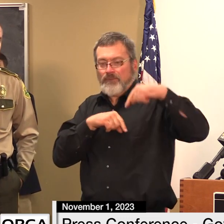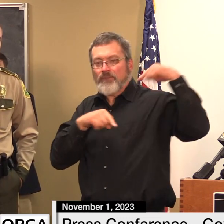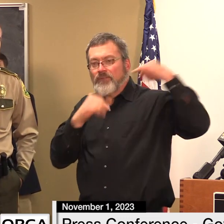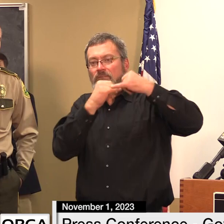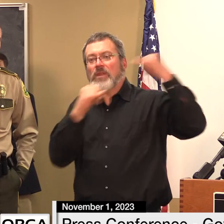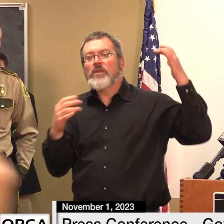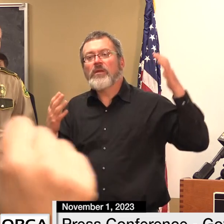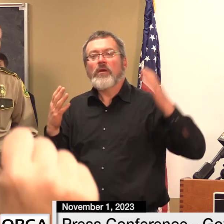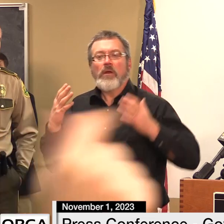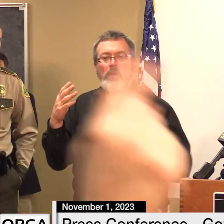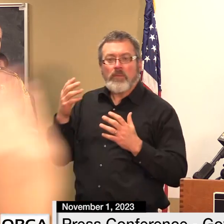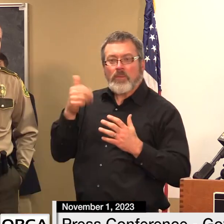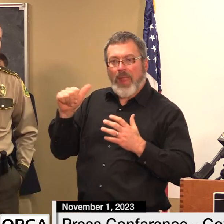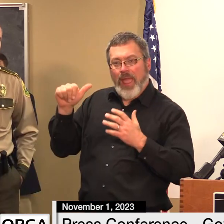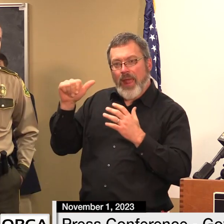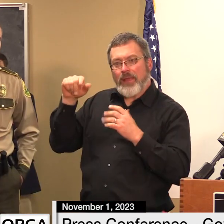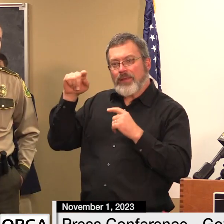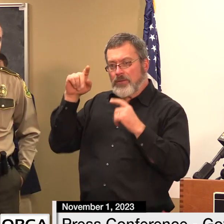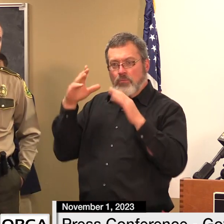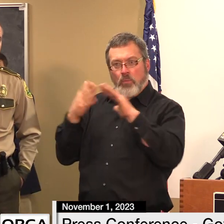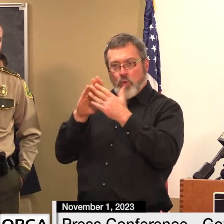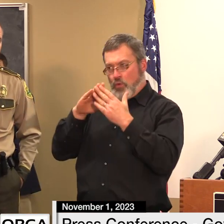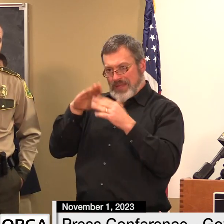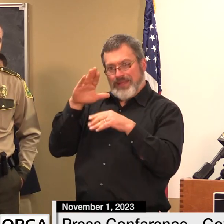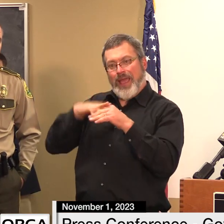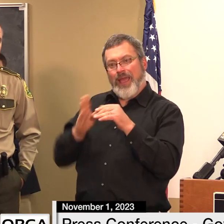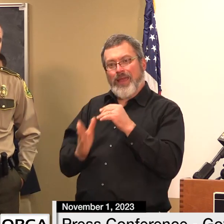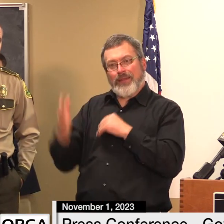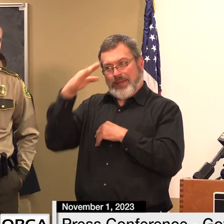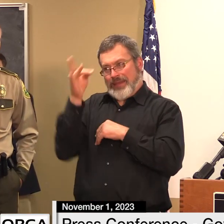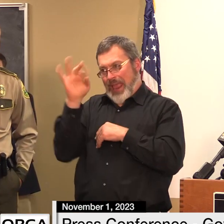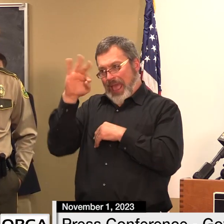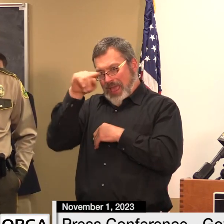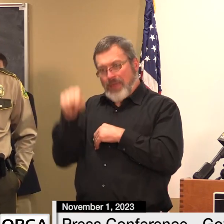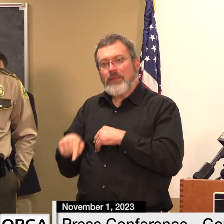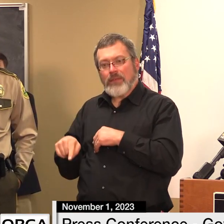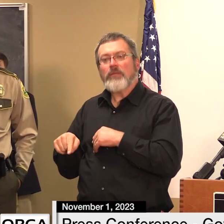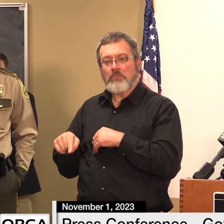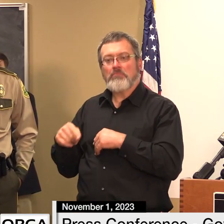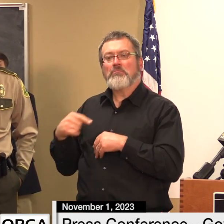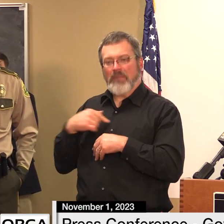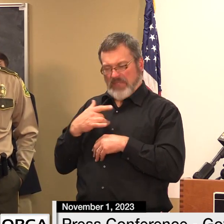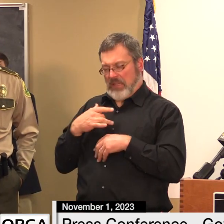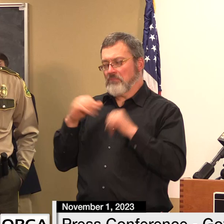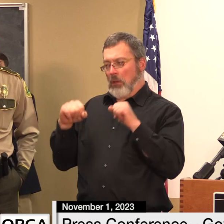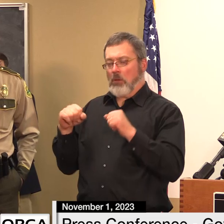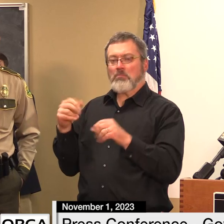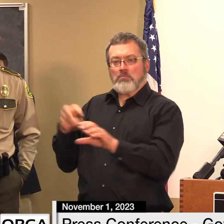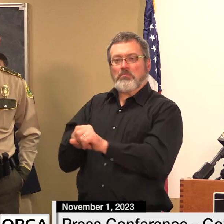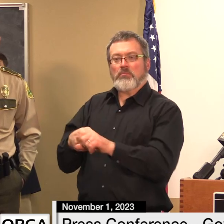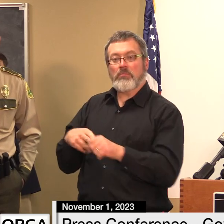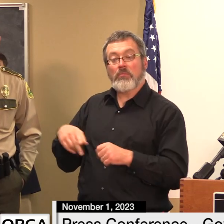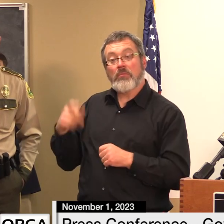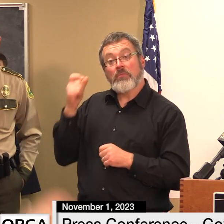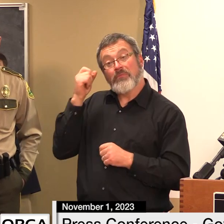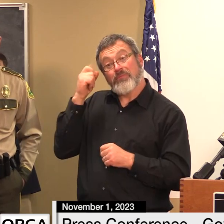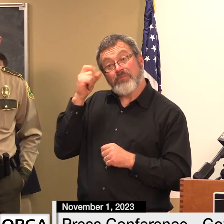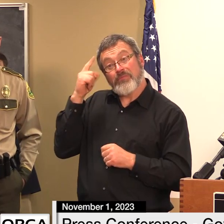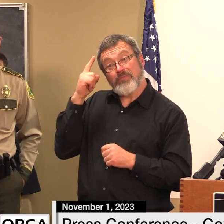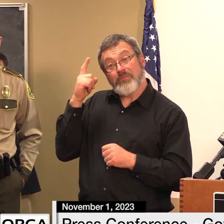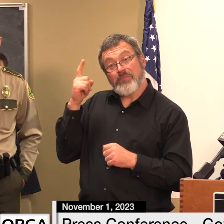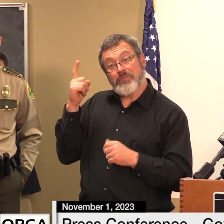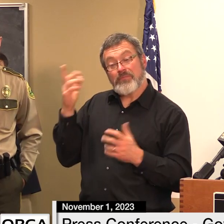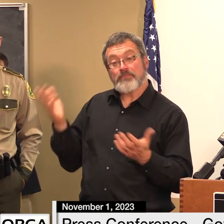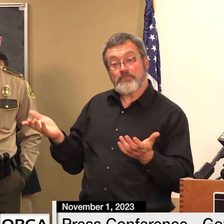of these communities along the corridor. So I think they have that ability now, but I would say, as you mentioned, they